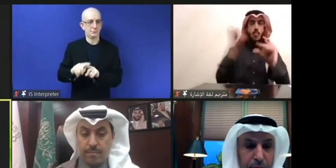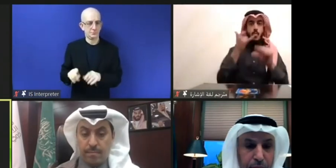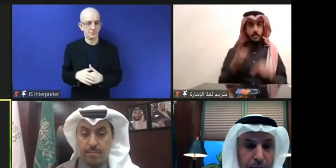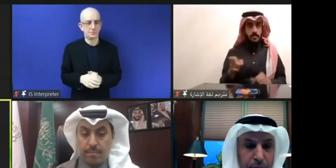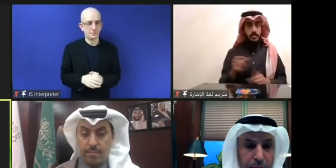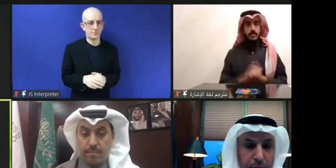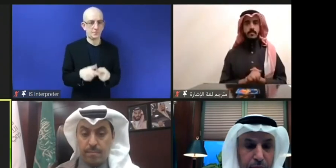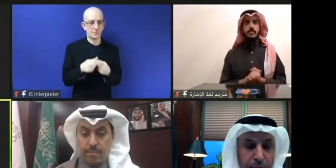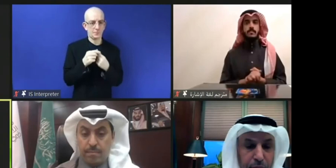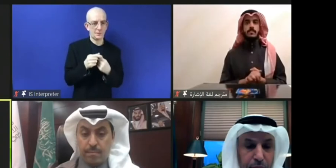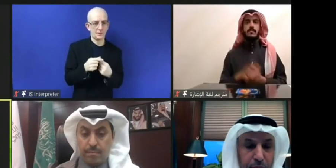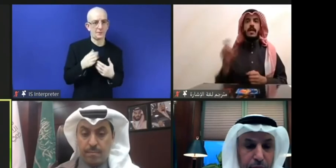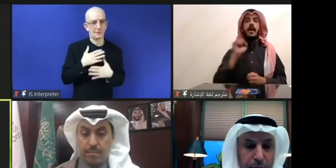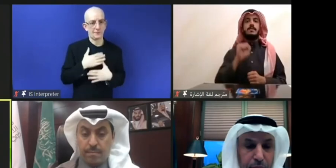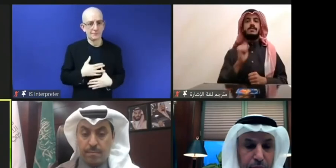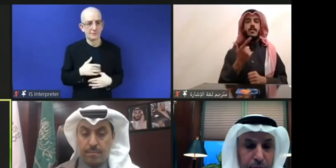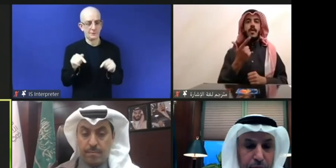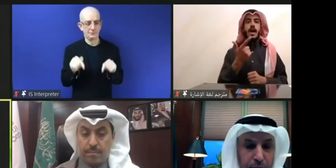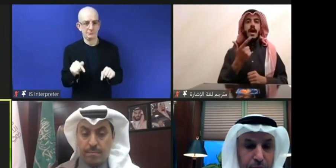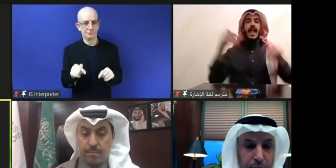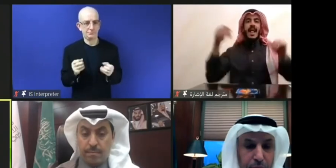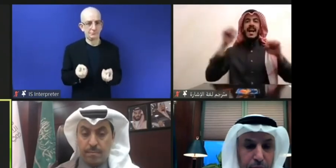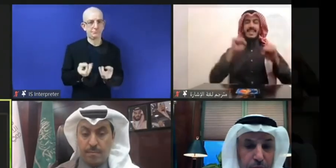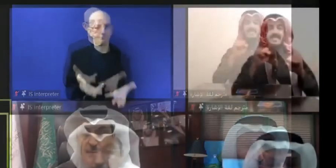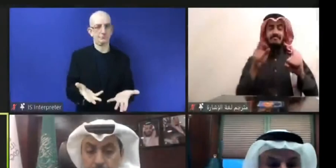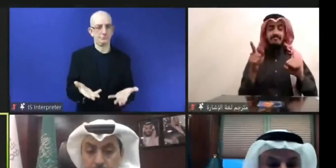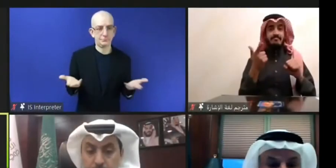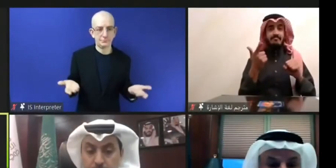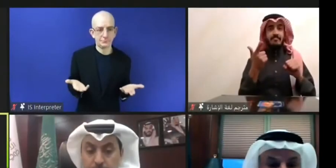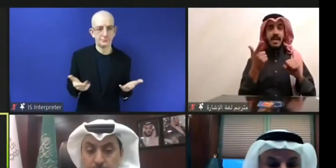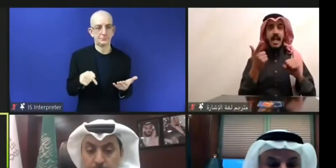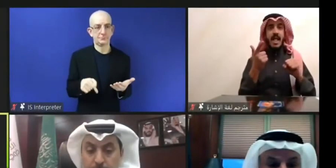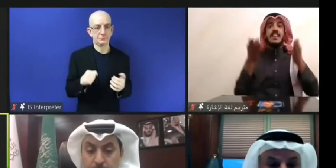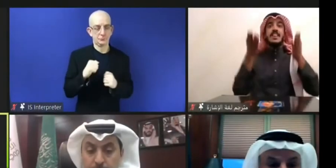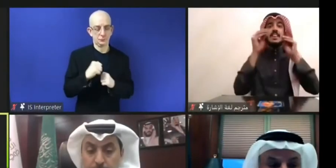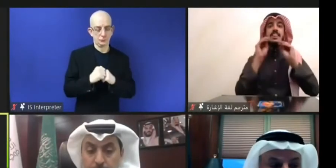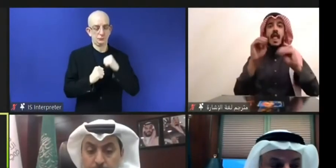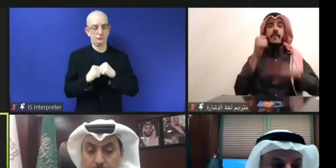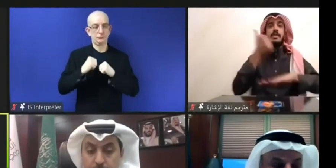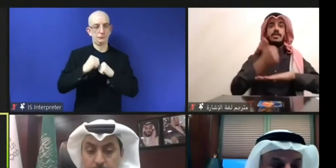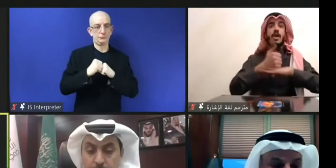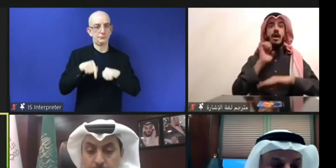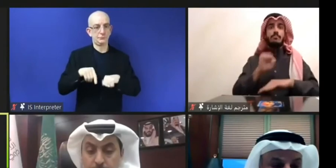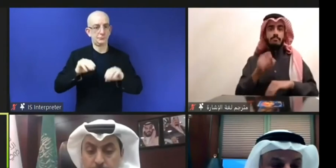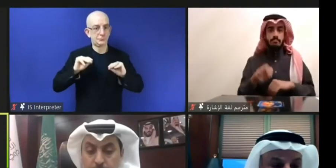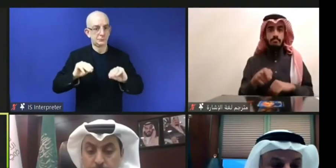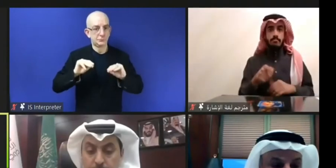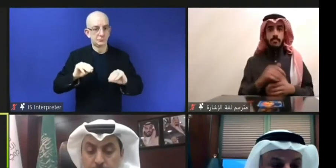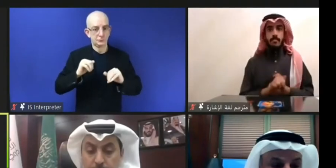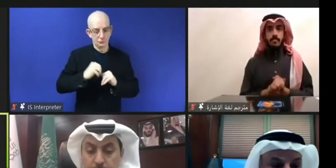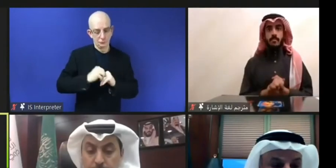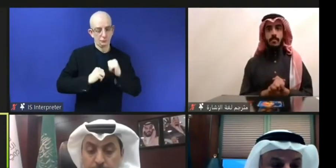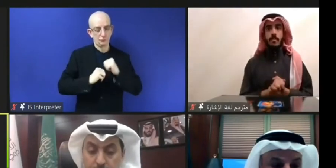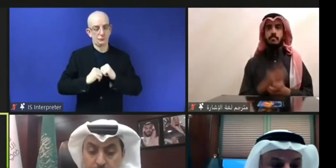the structure, educational structure that we are so proud now we are moving